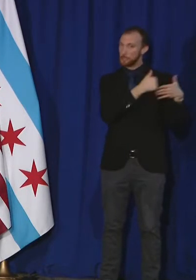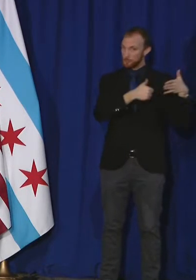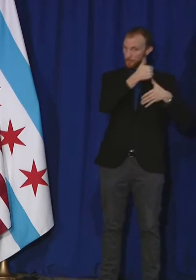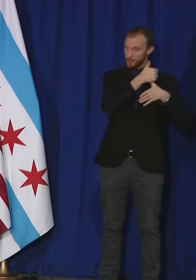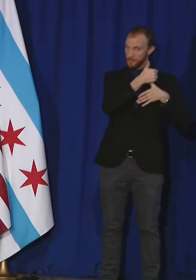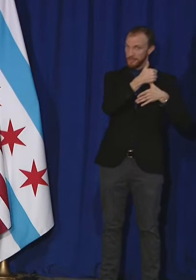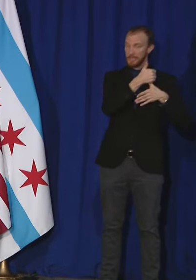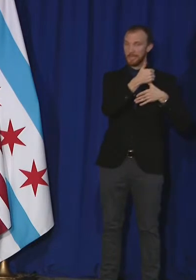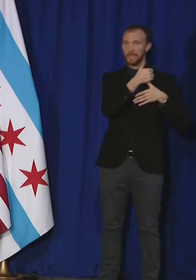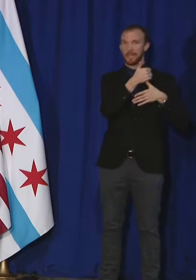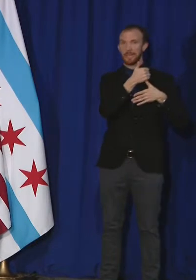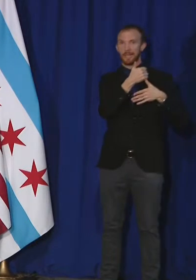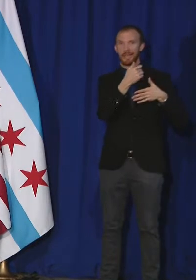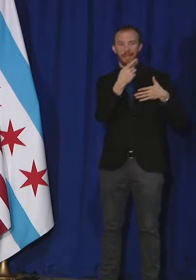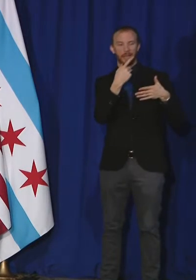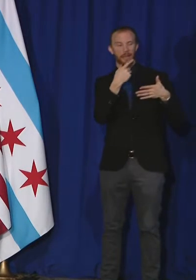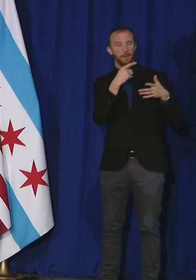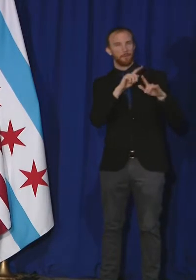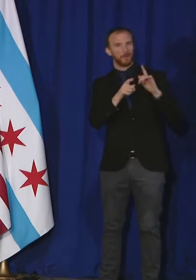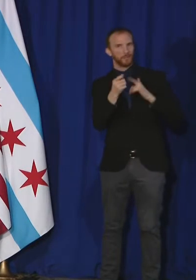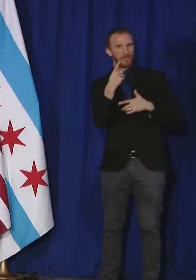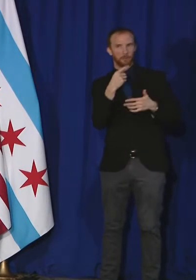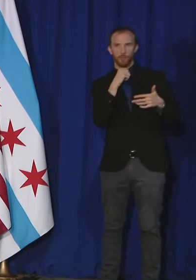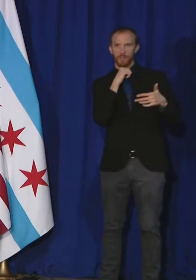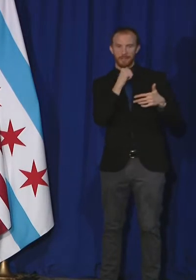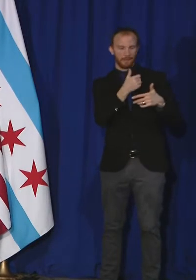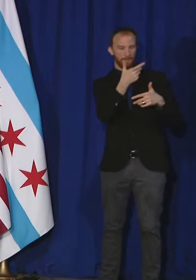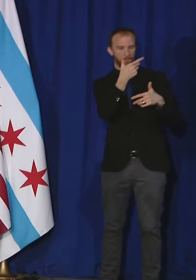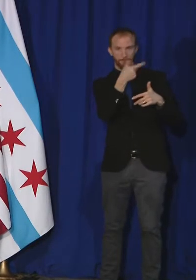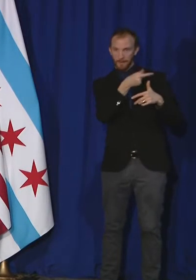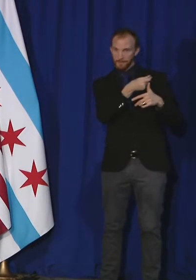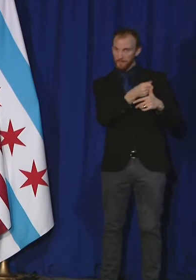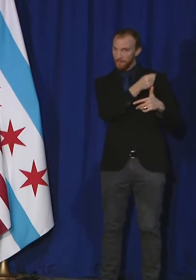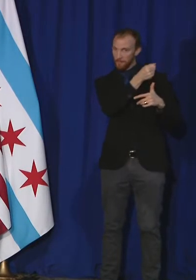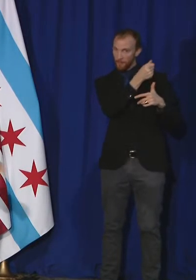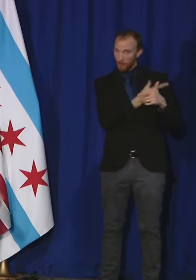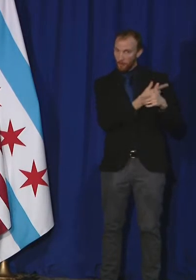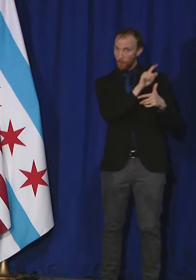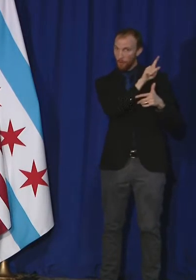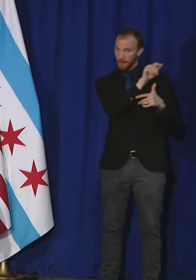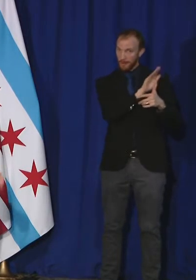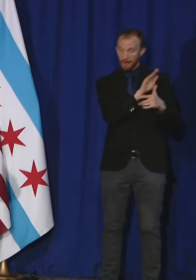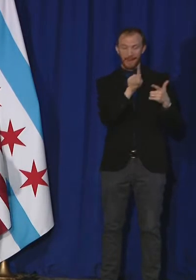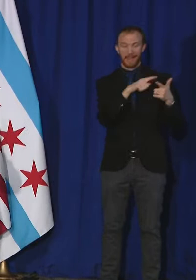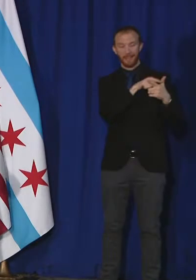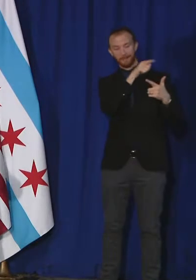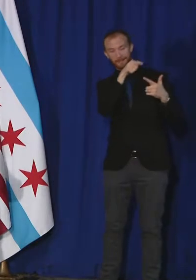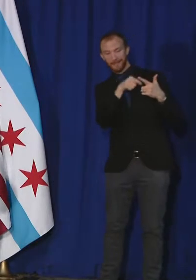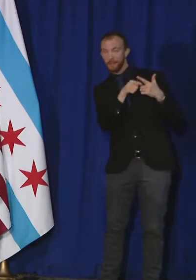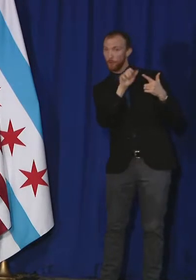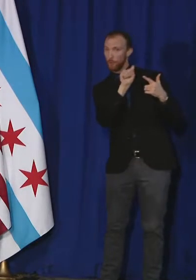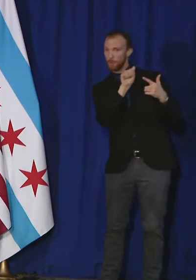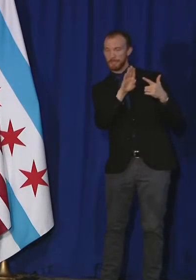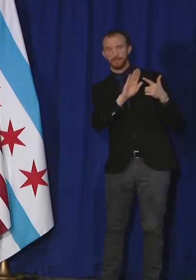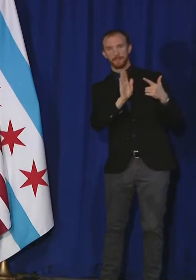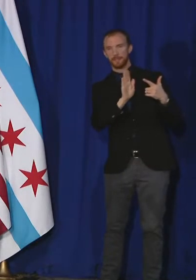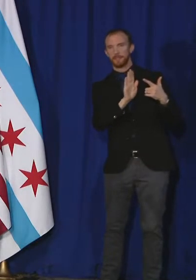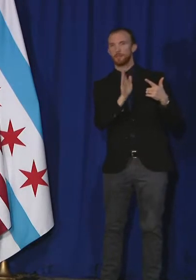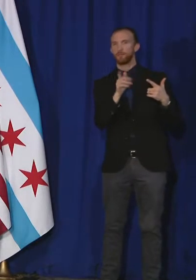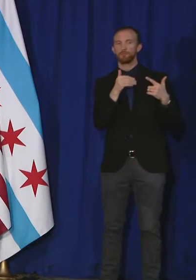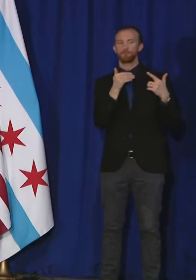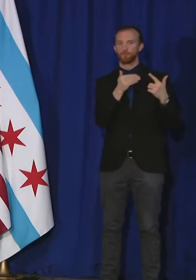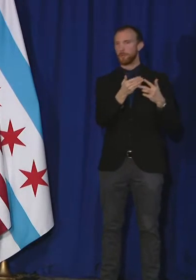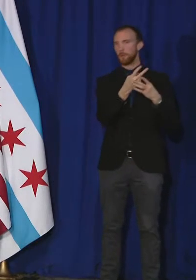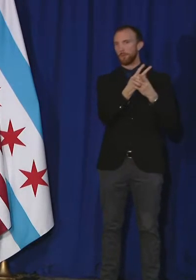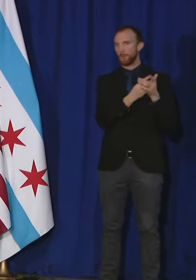don't completely finish with 1A before we start moving into 1B. So in addition to doing their own